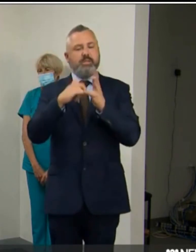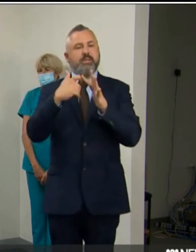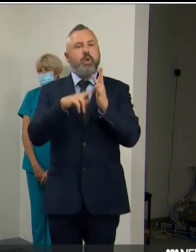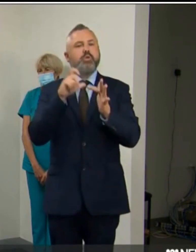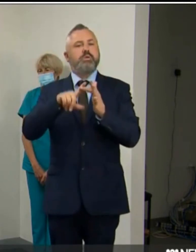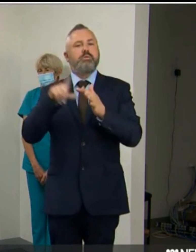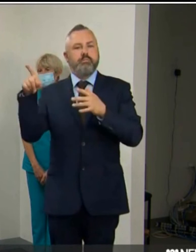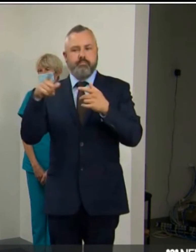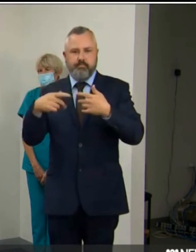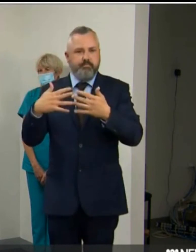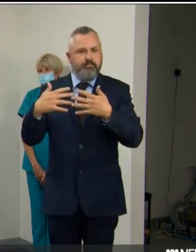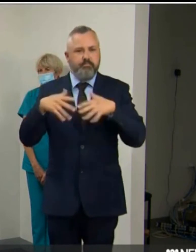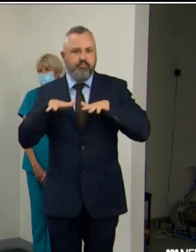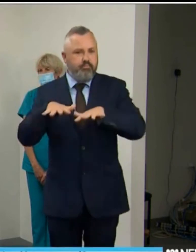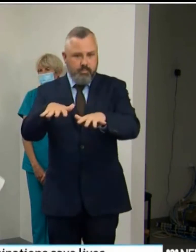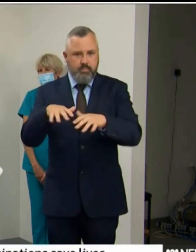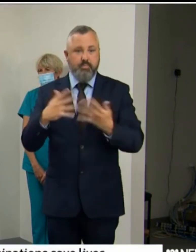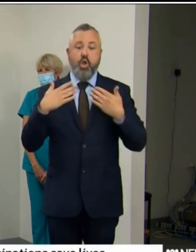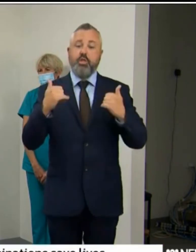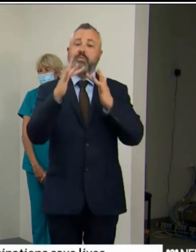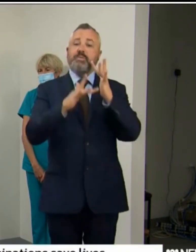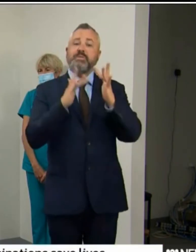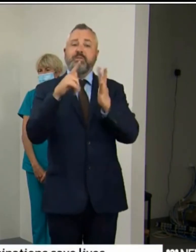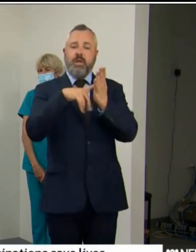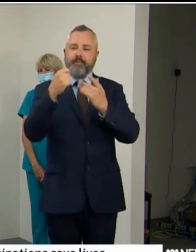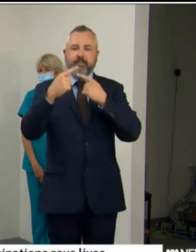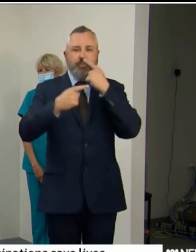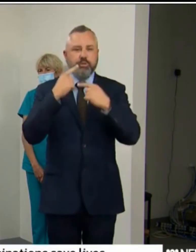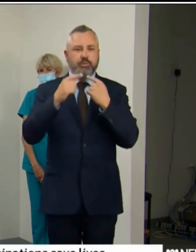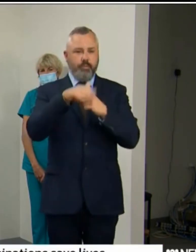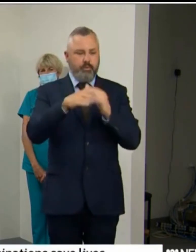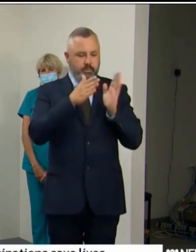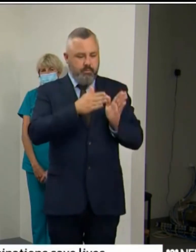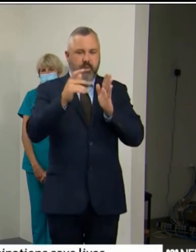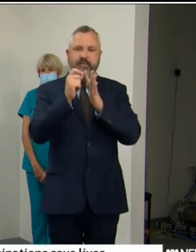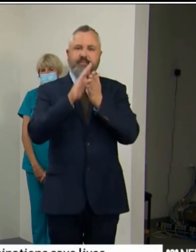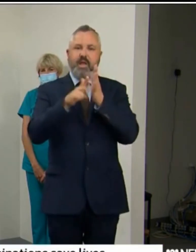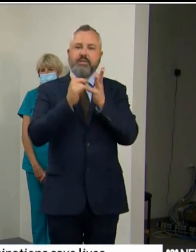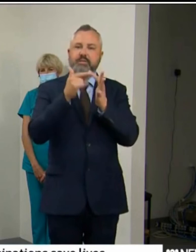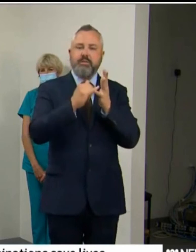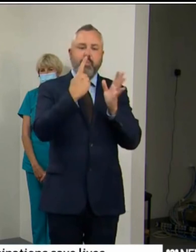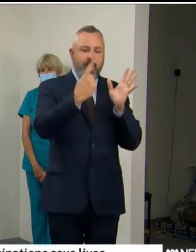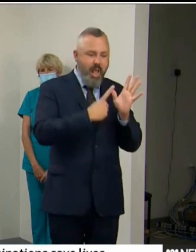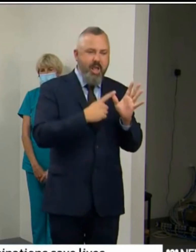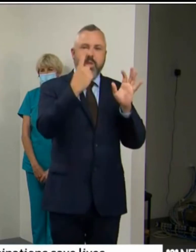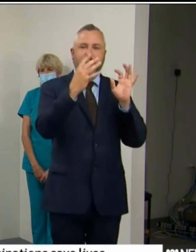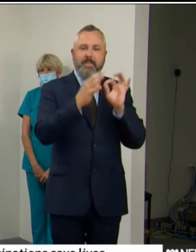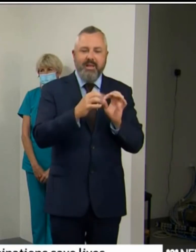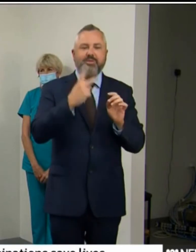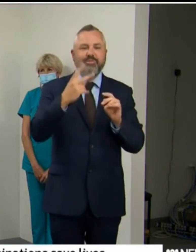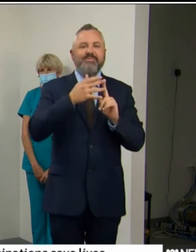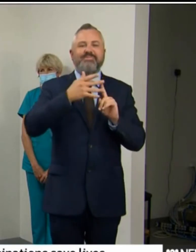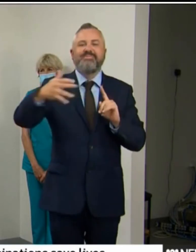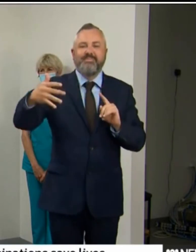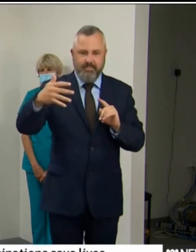sets that out, but to think in terms of the phases, Phase 1, A, is about our frontline health